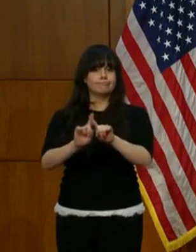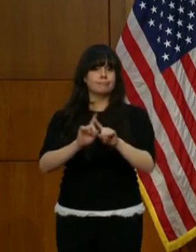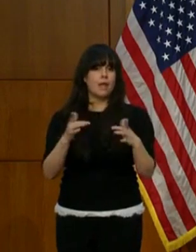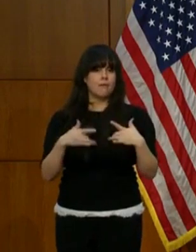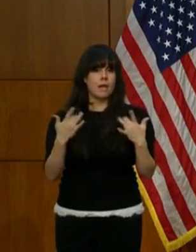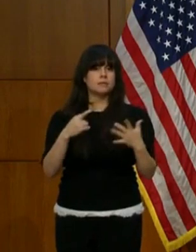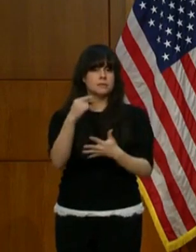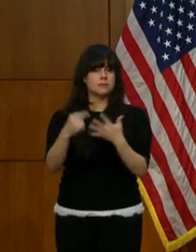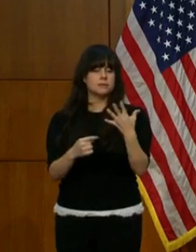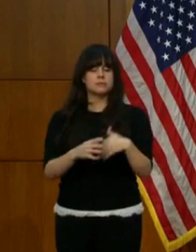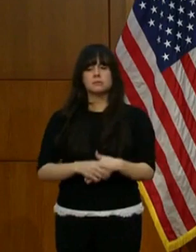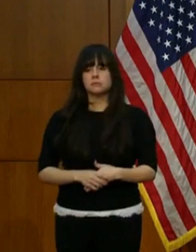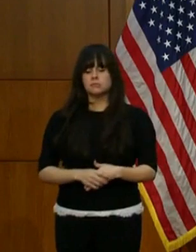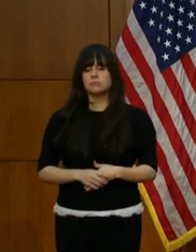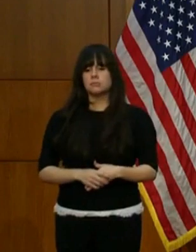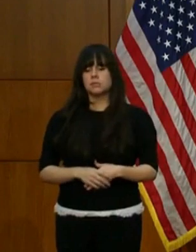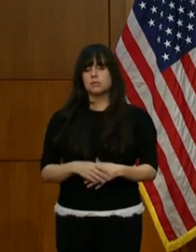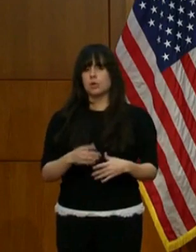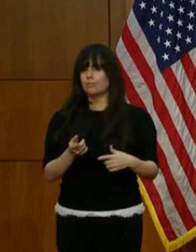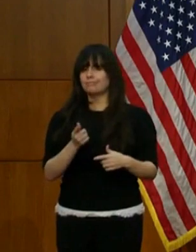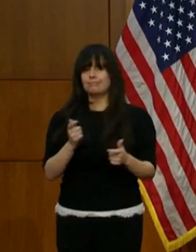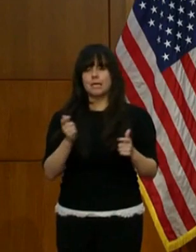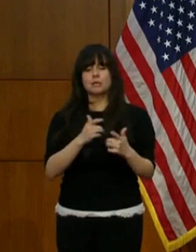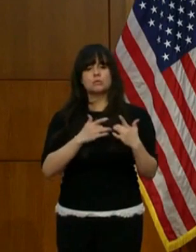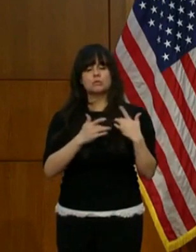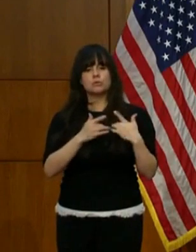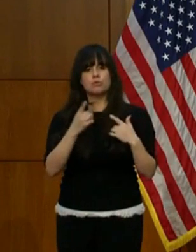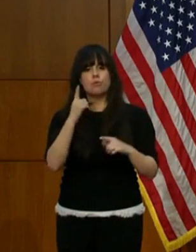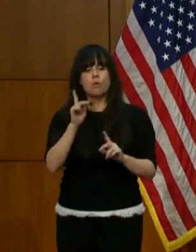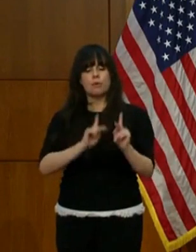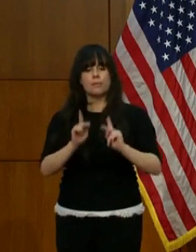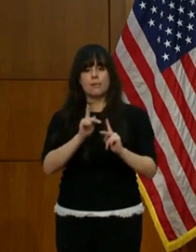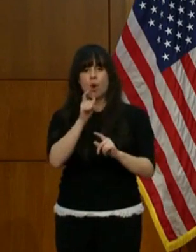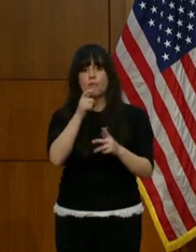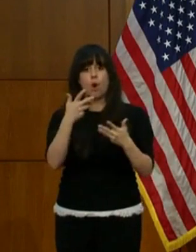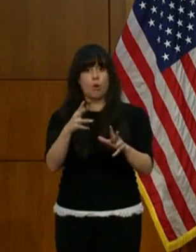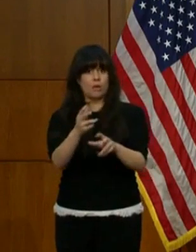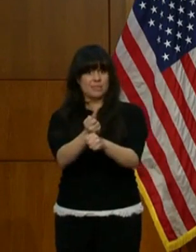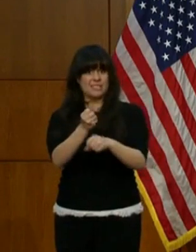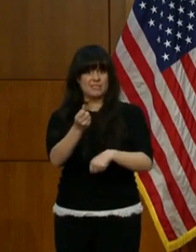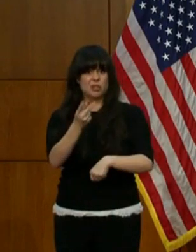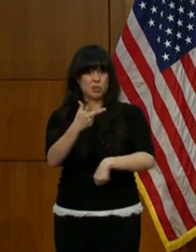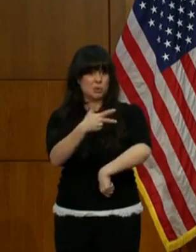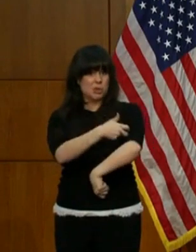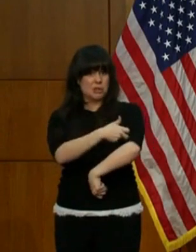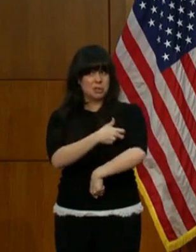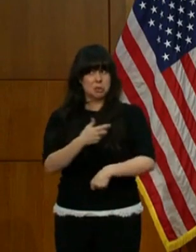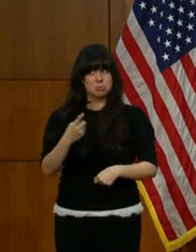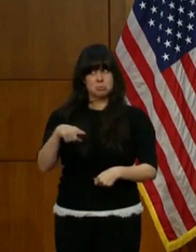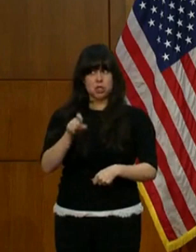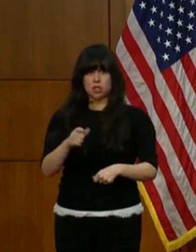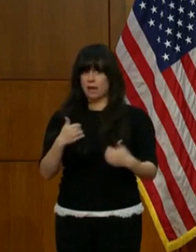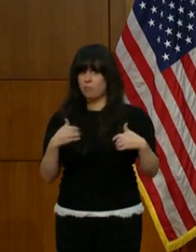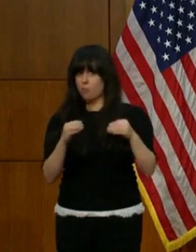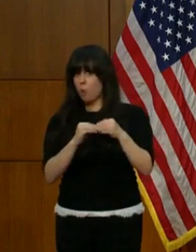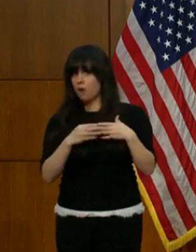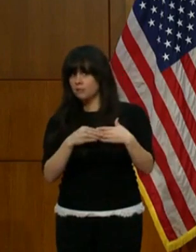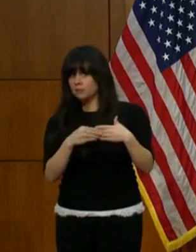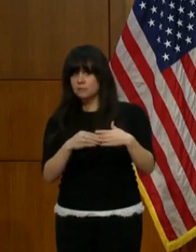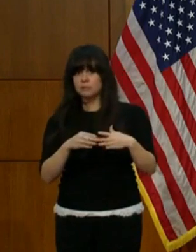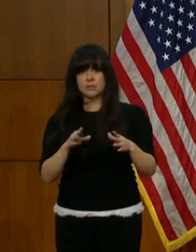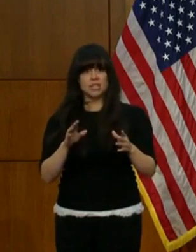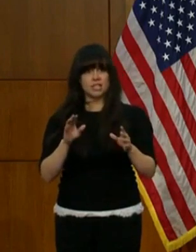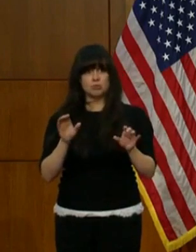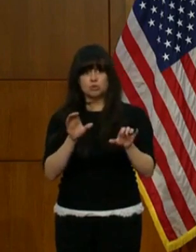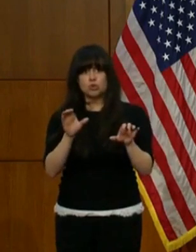there's a sense now with people, especially those who've gotten 2 shots, that, they should be more free to move about the state and do